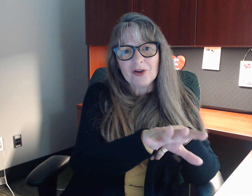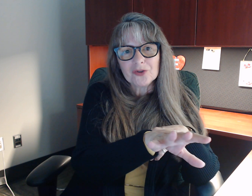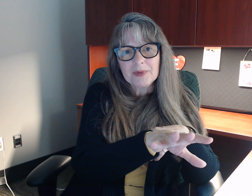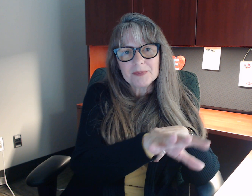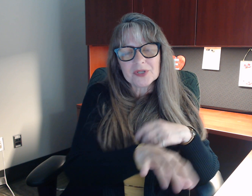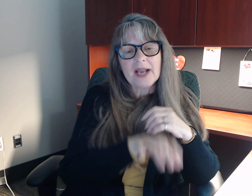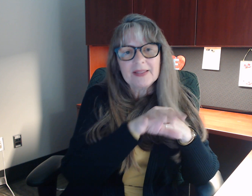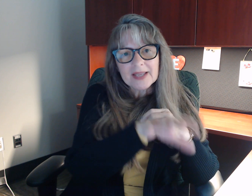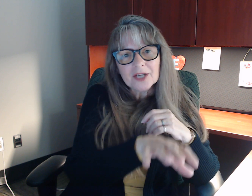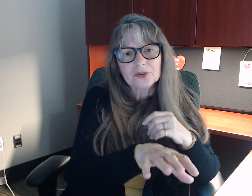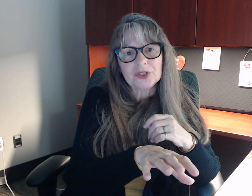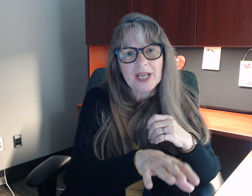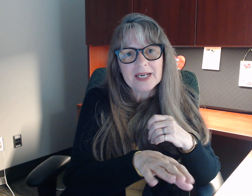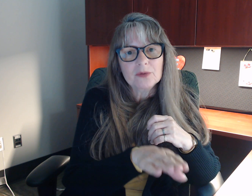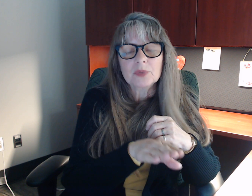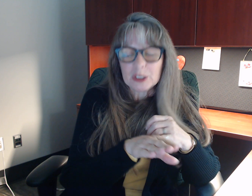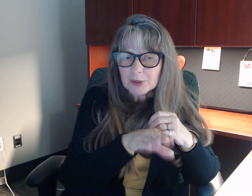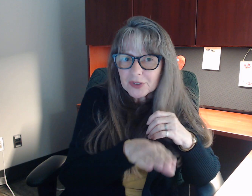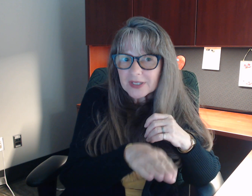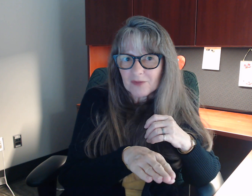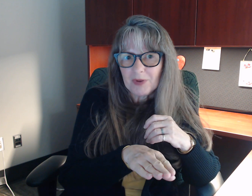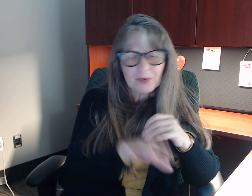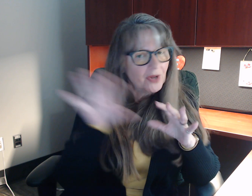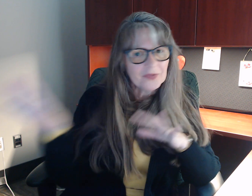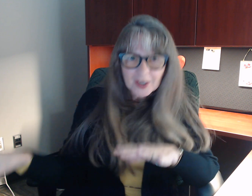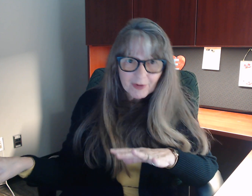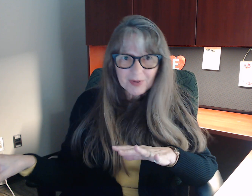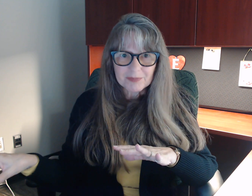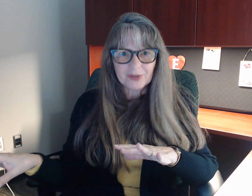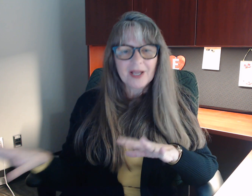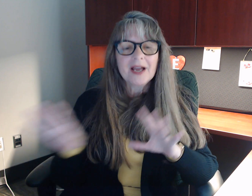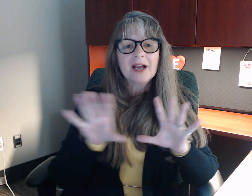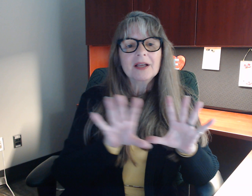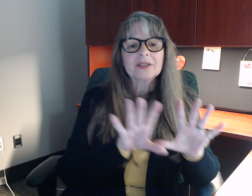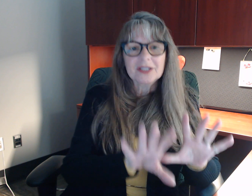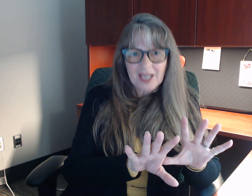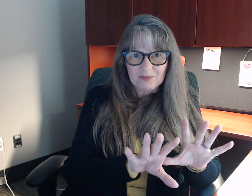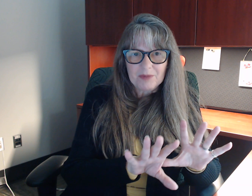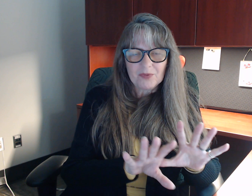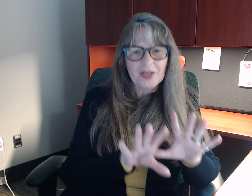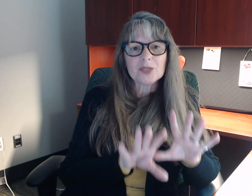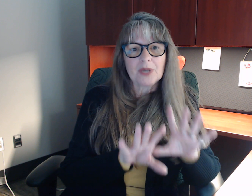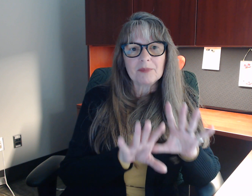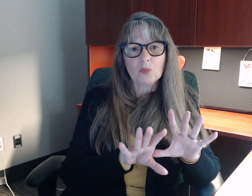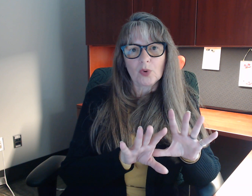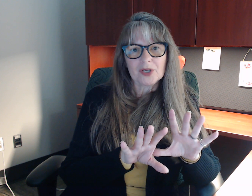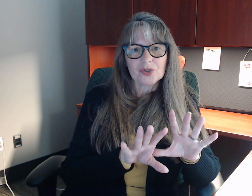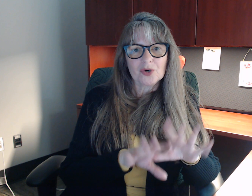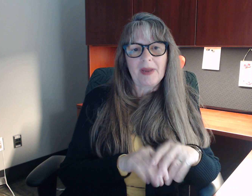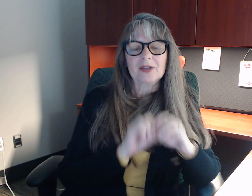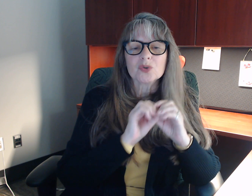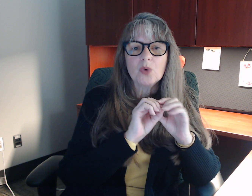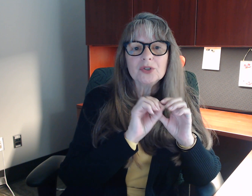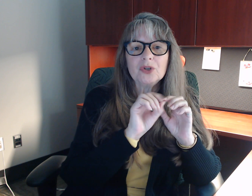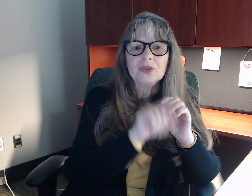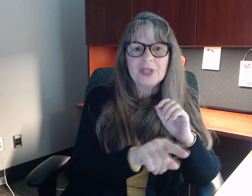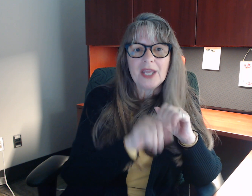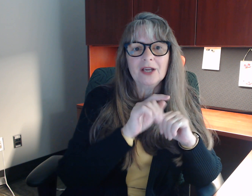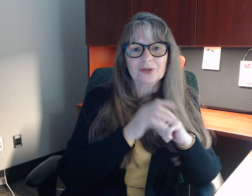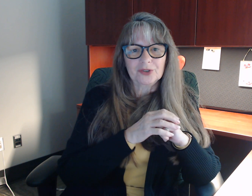people sign, and they understand it, especially the deaf people, not the hearing people, the deaf people. That's what I'm more concerned about, is what do they